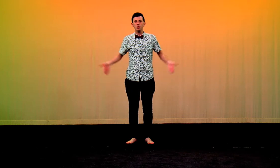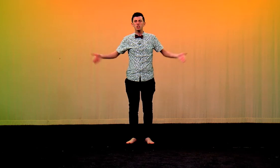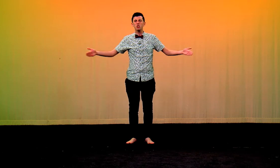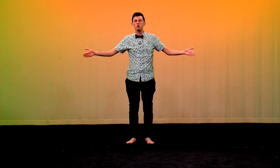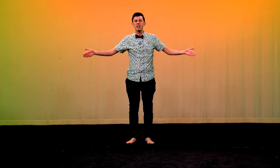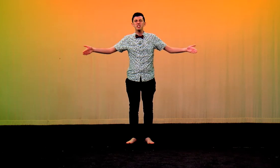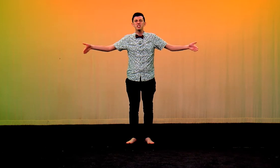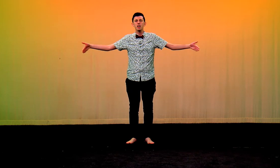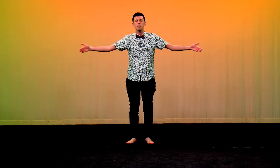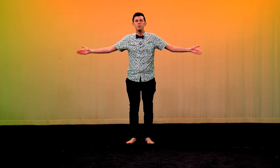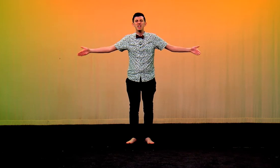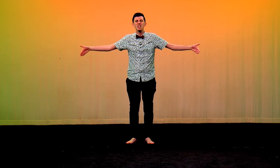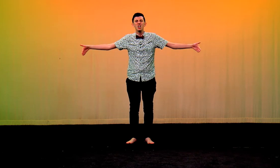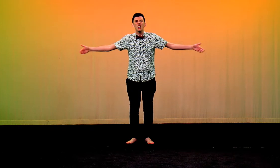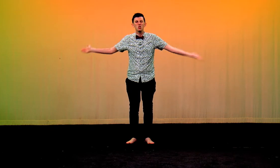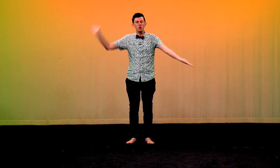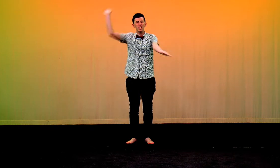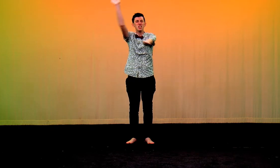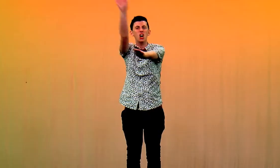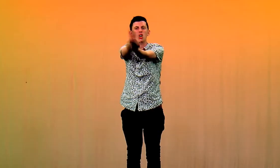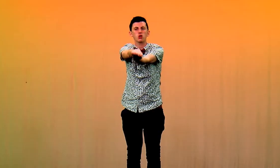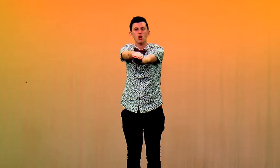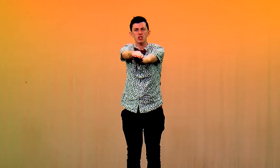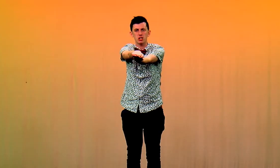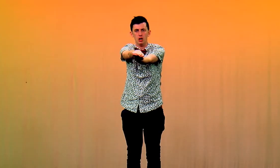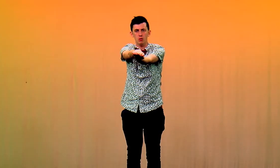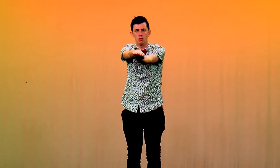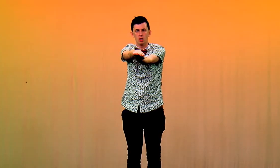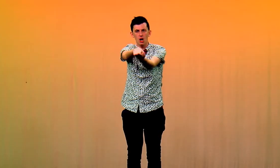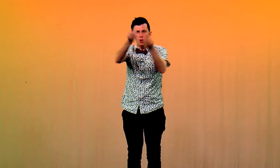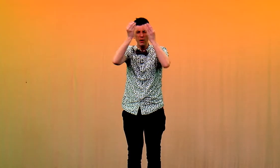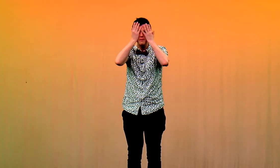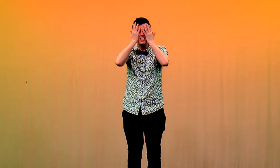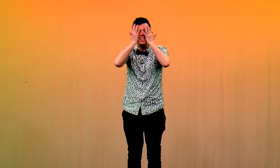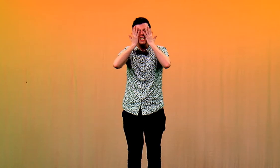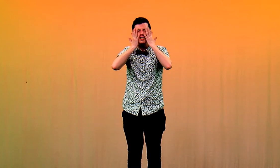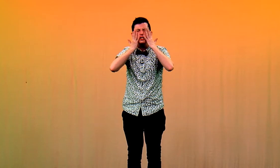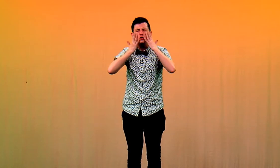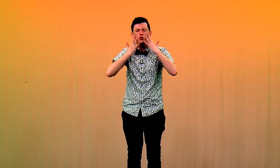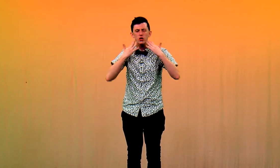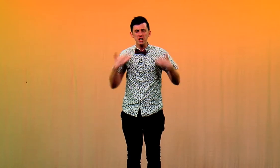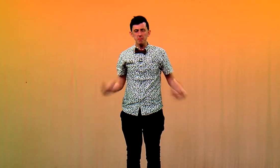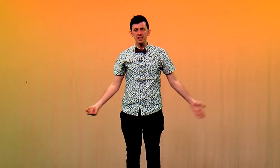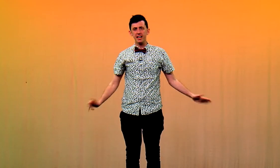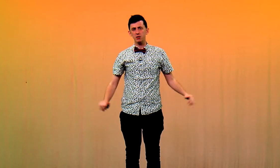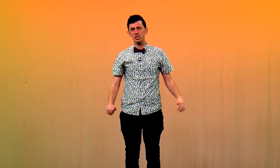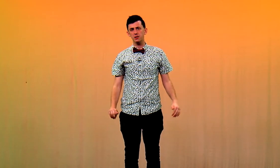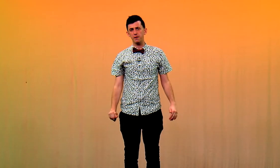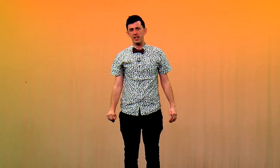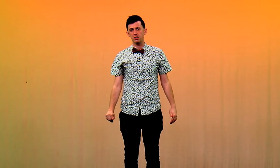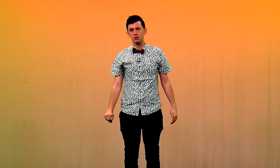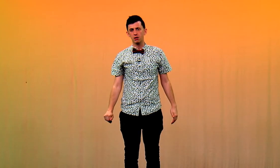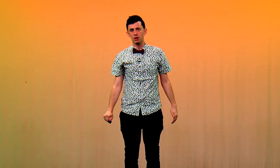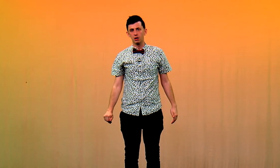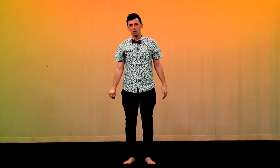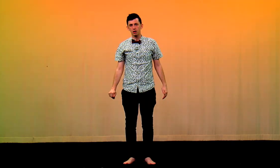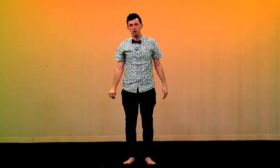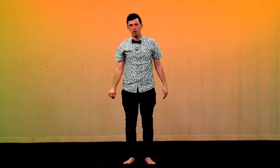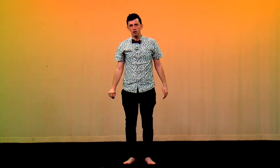a great big green crocodile, with tears streaming down his face.